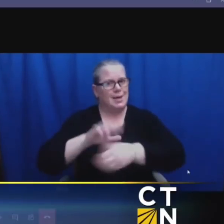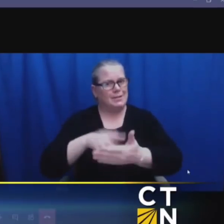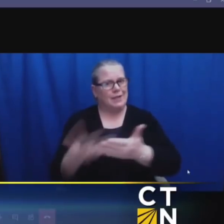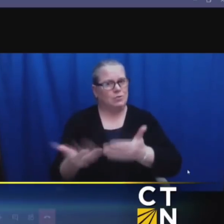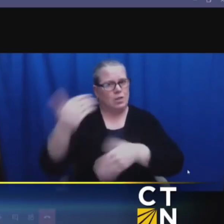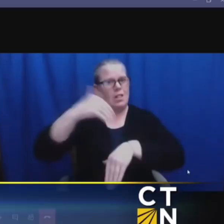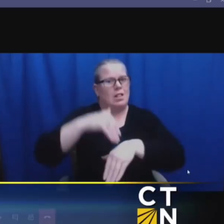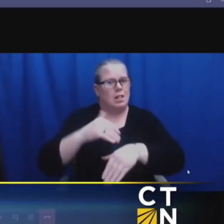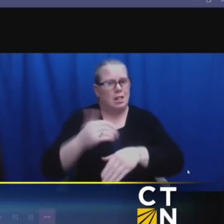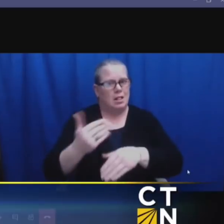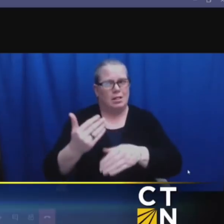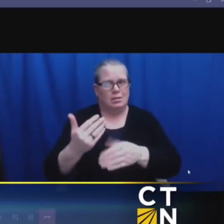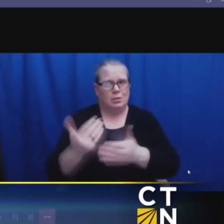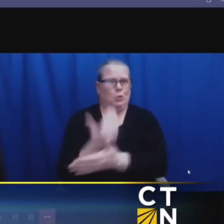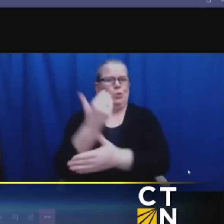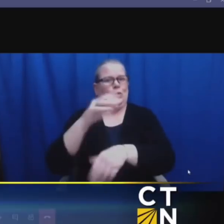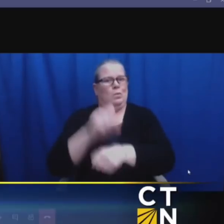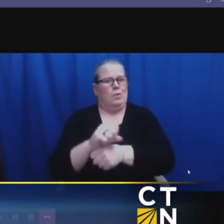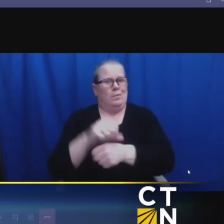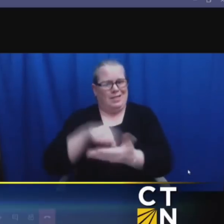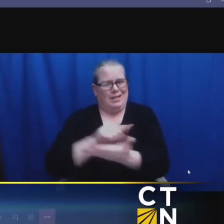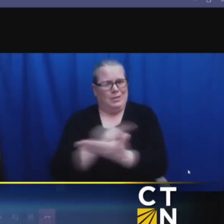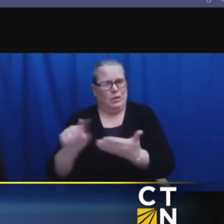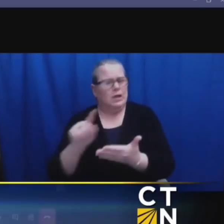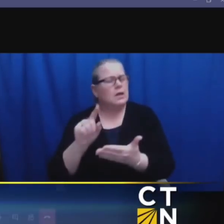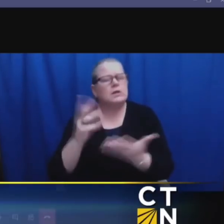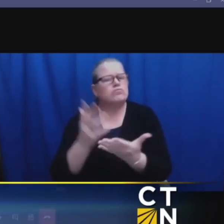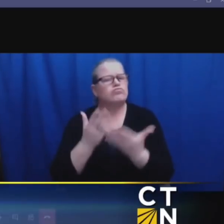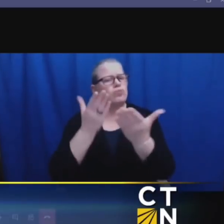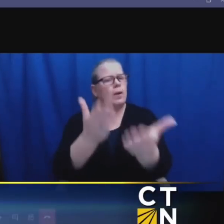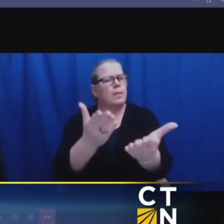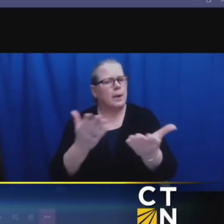they do right now? Is there anything that the state can help with?